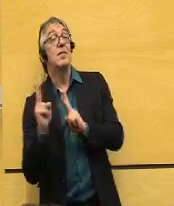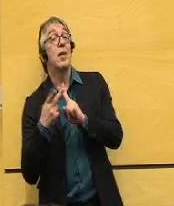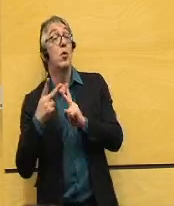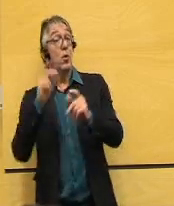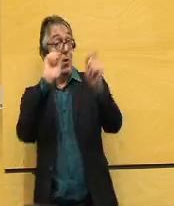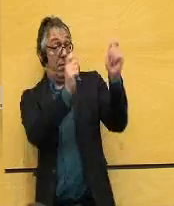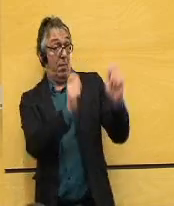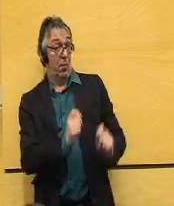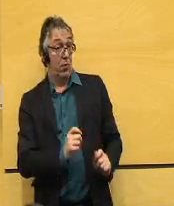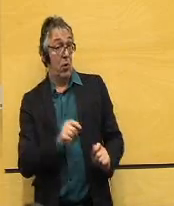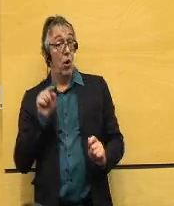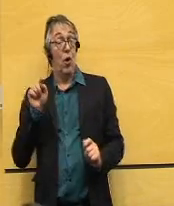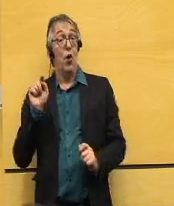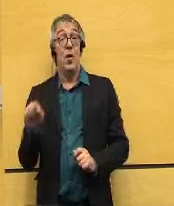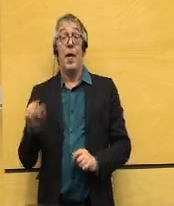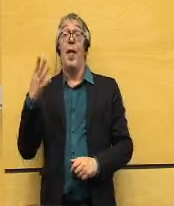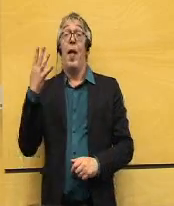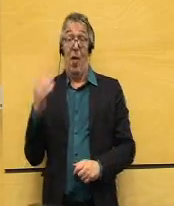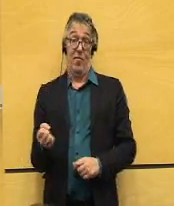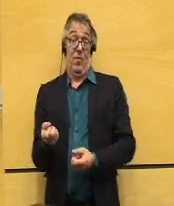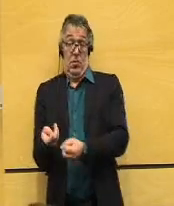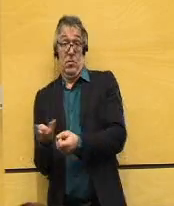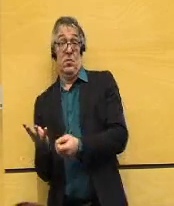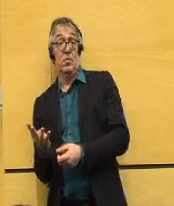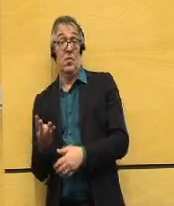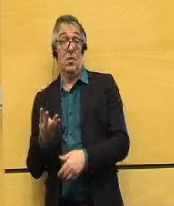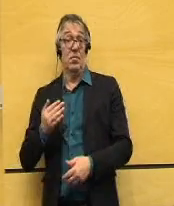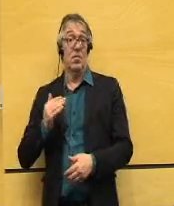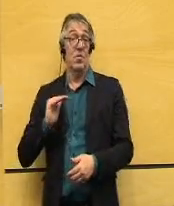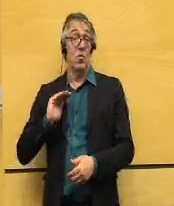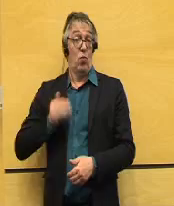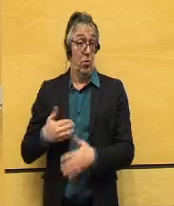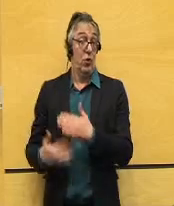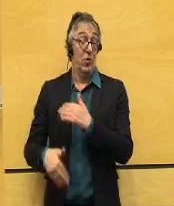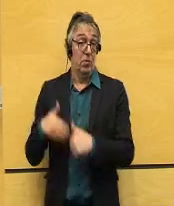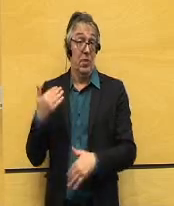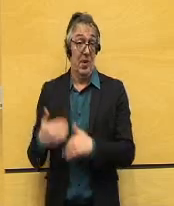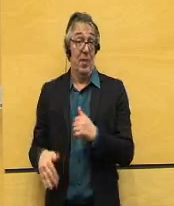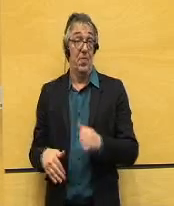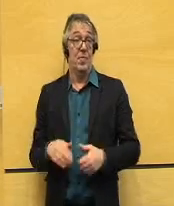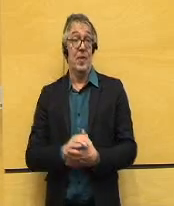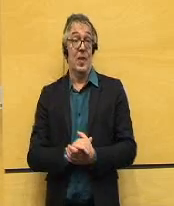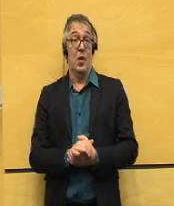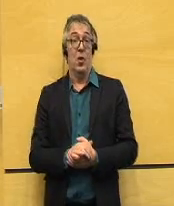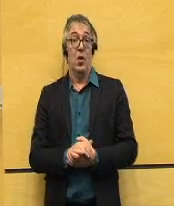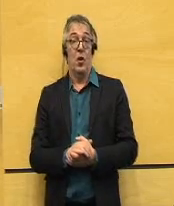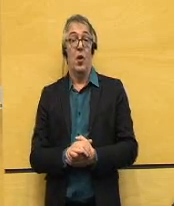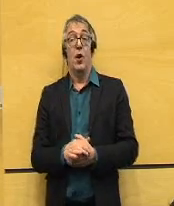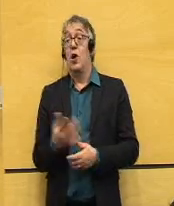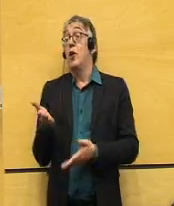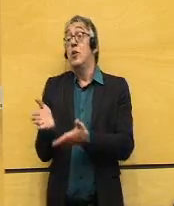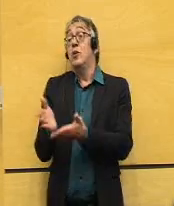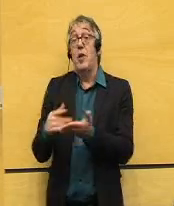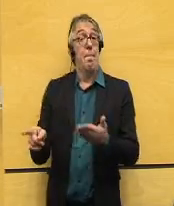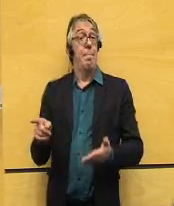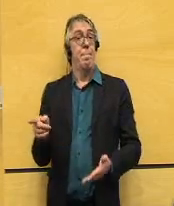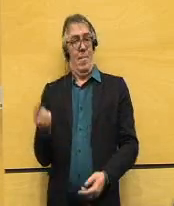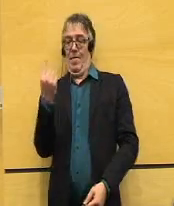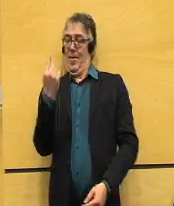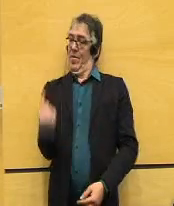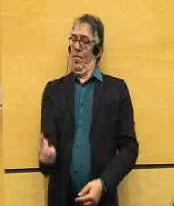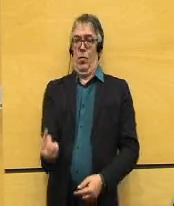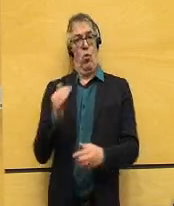also consists of members who are women with disabilities, again at both the individuals as well as